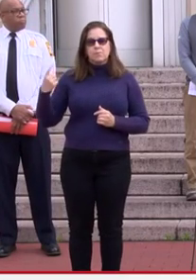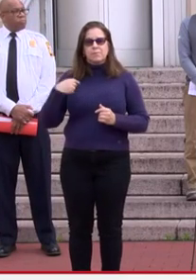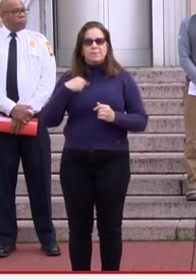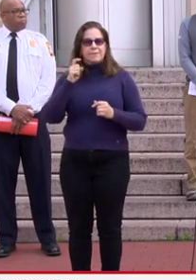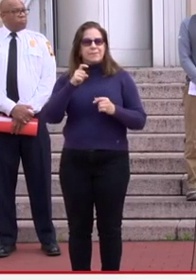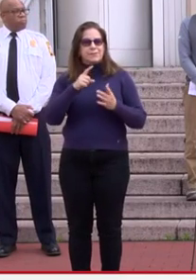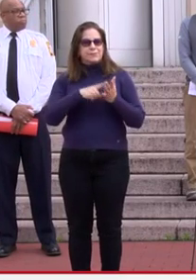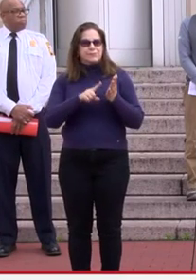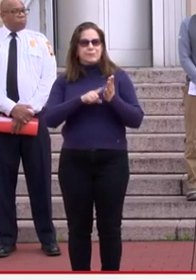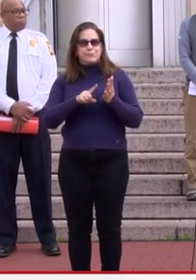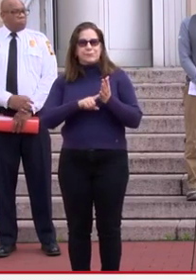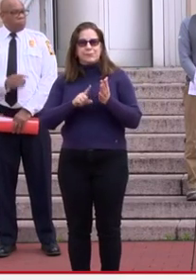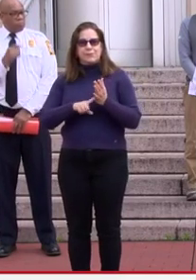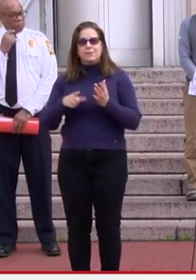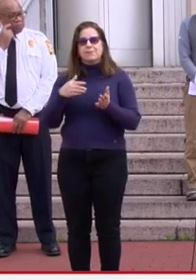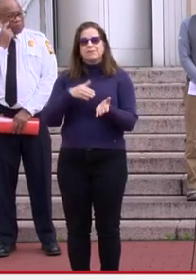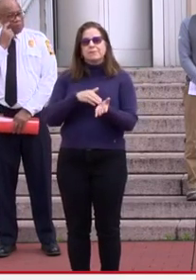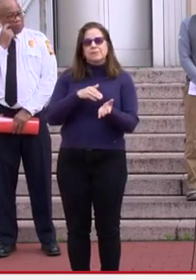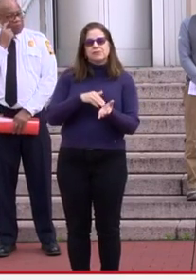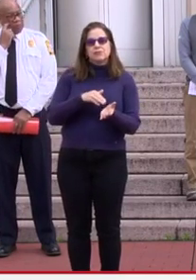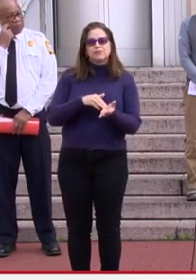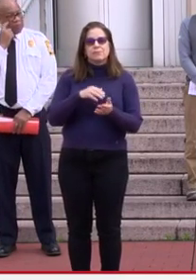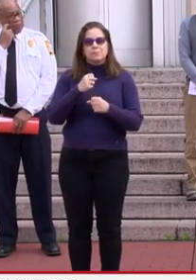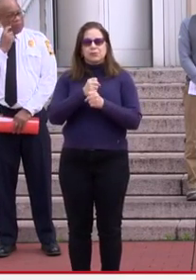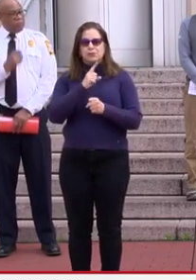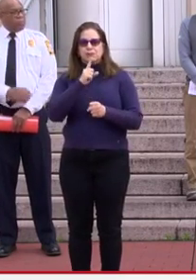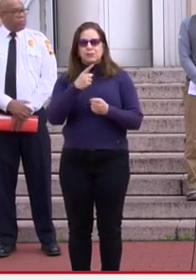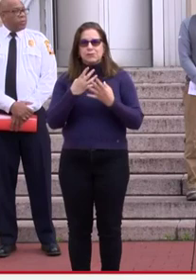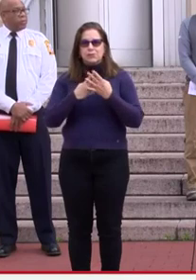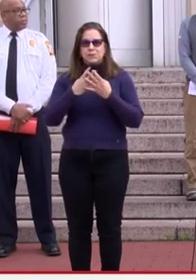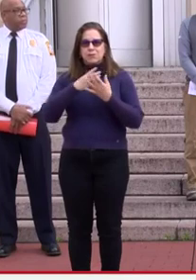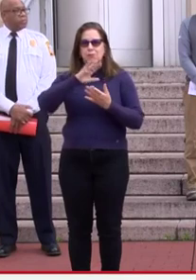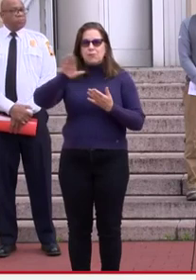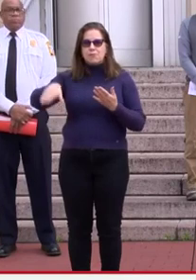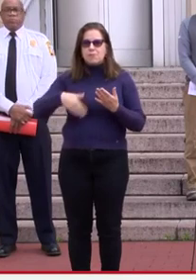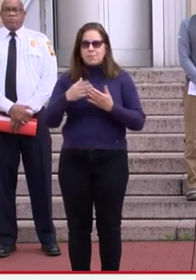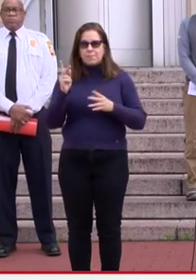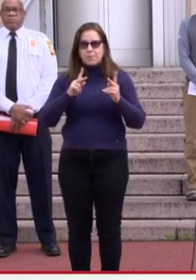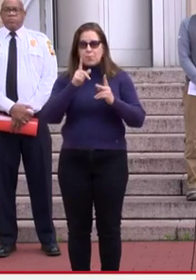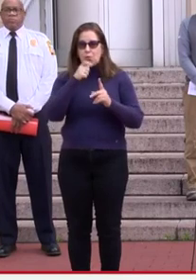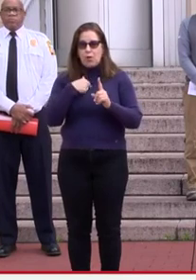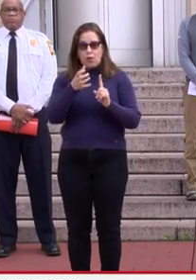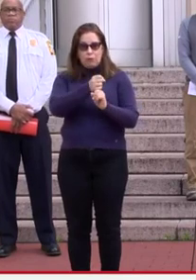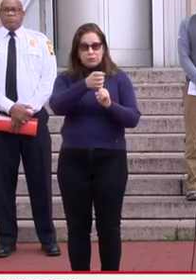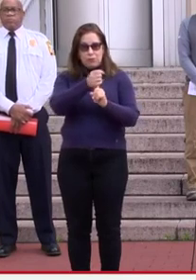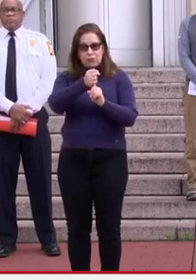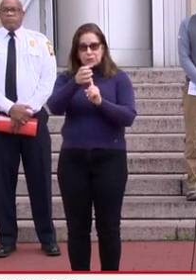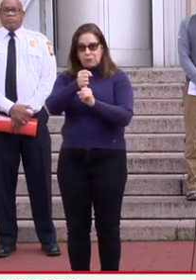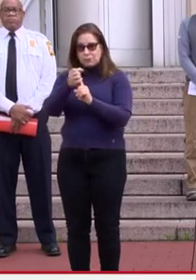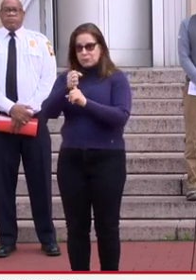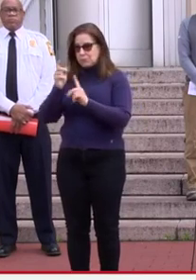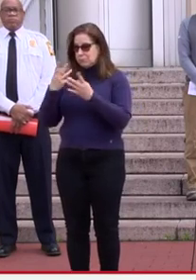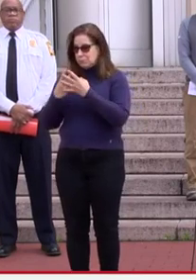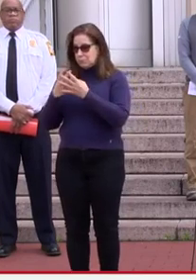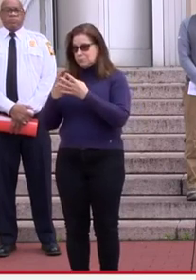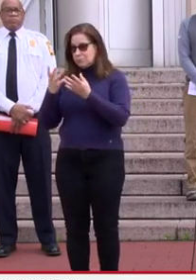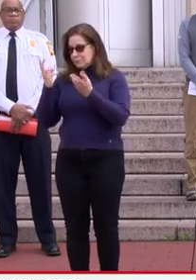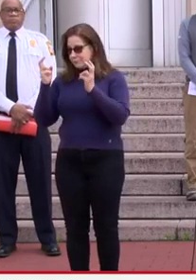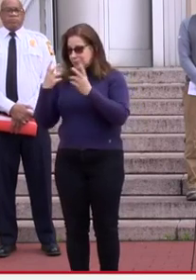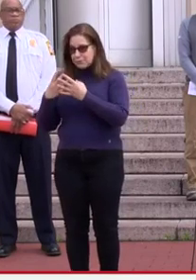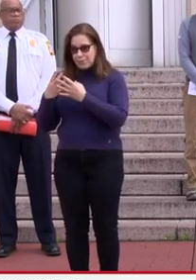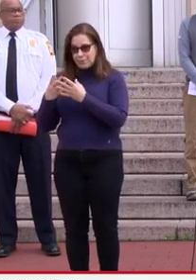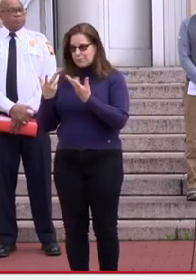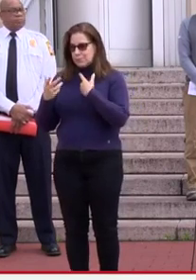all arrestees when they are brought into our district stations. We're in the process of finalizing the logistics and resources